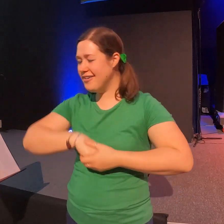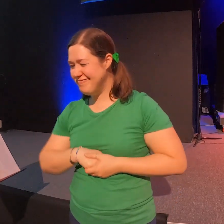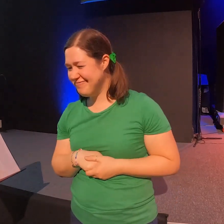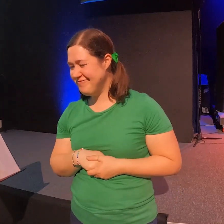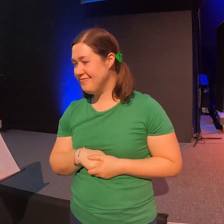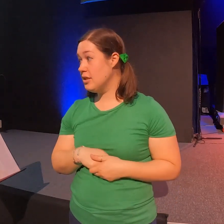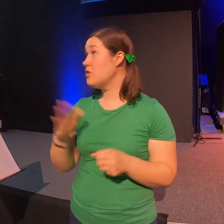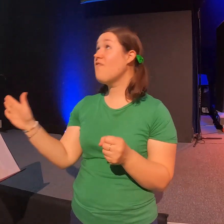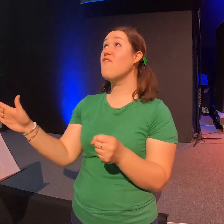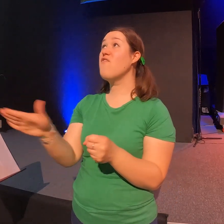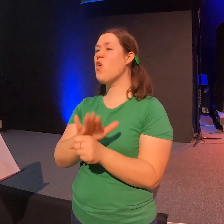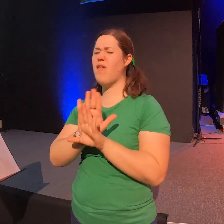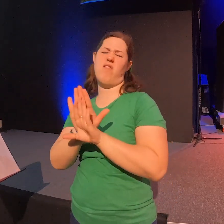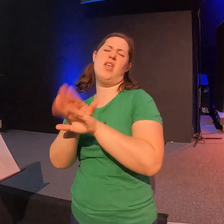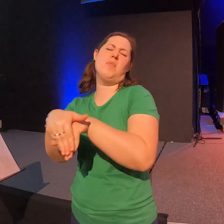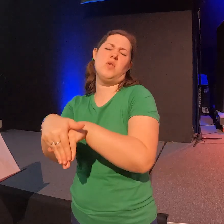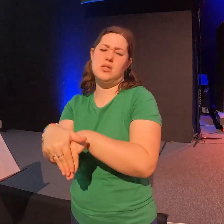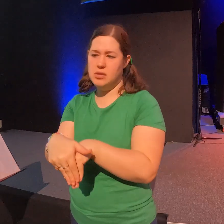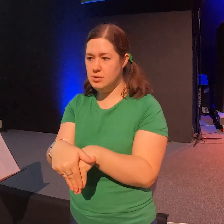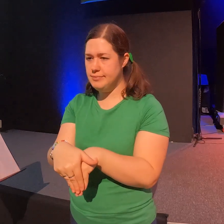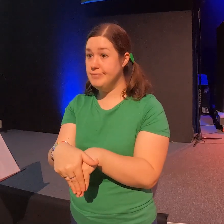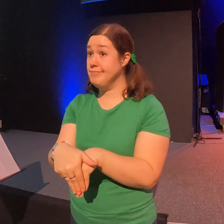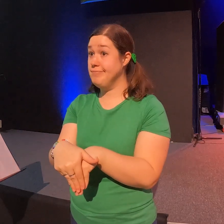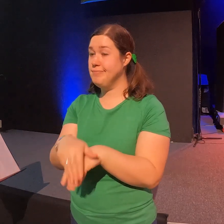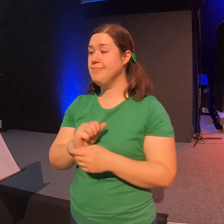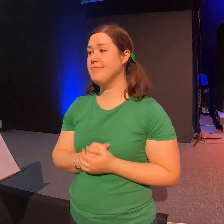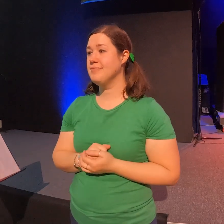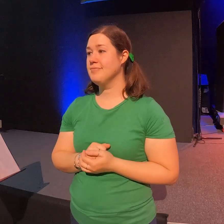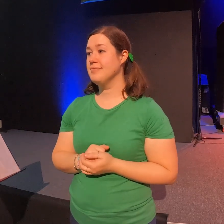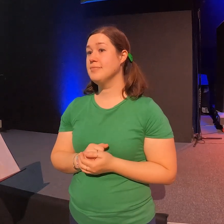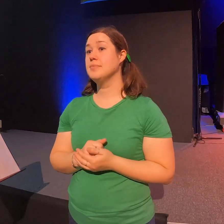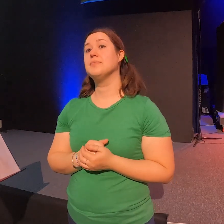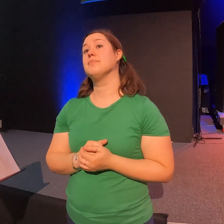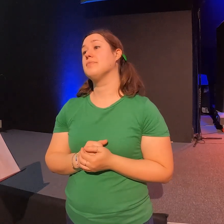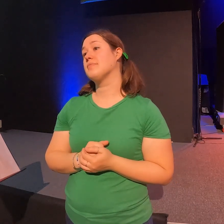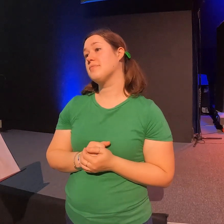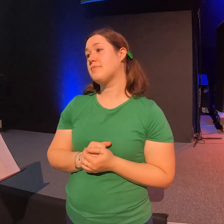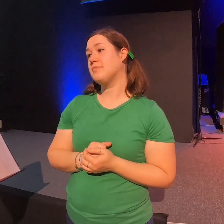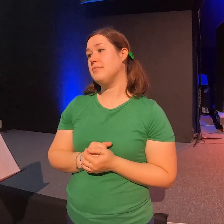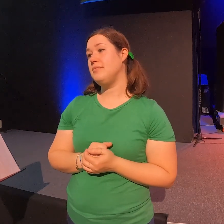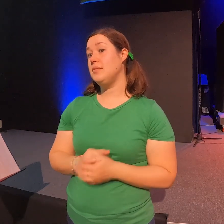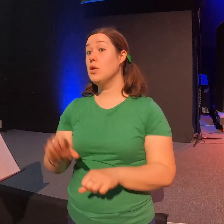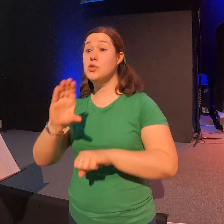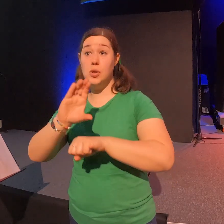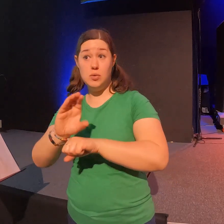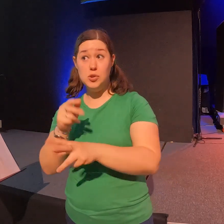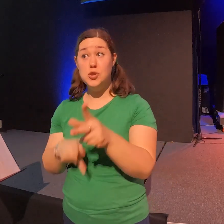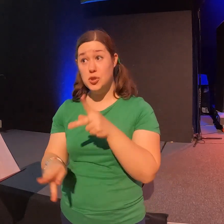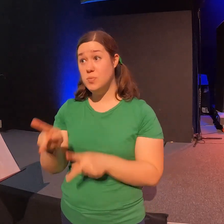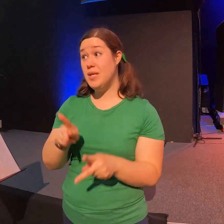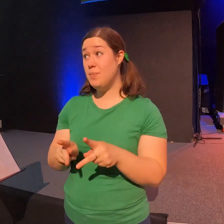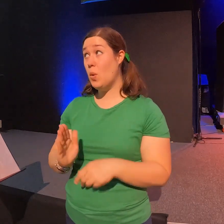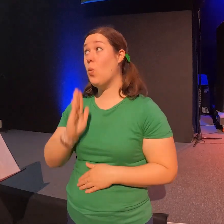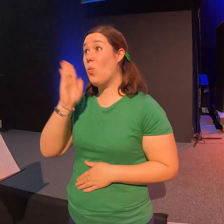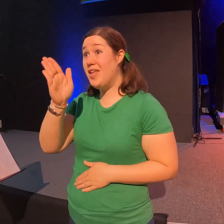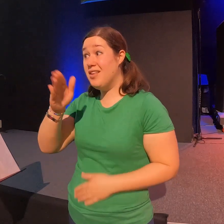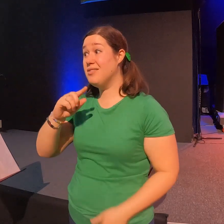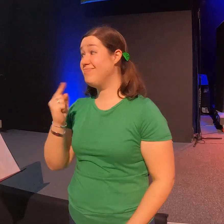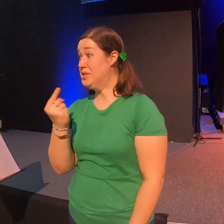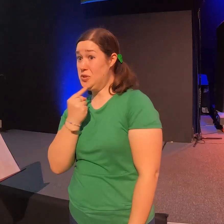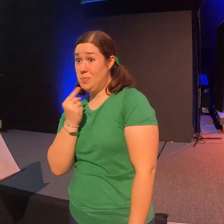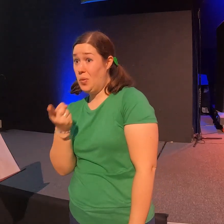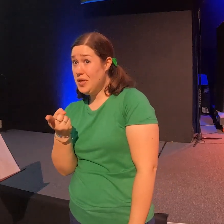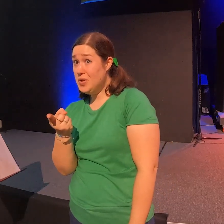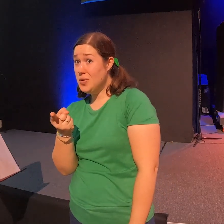Filled with a bunch of hypocrites, you know? This means the church people will disappoint you. They'll make